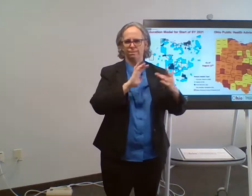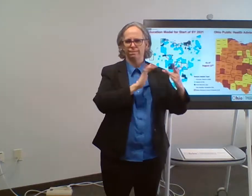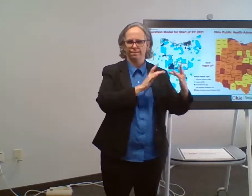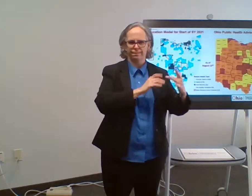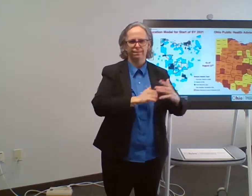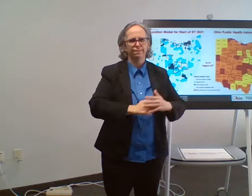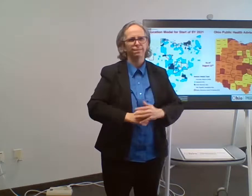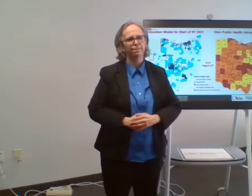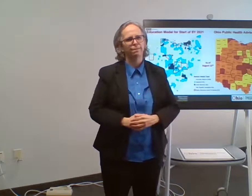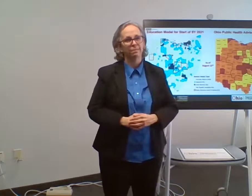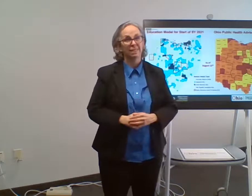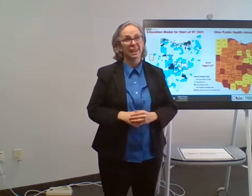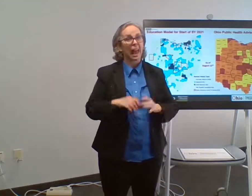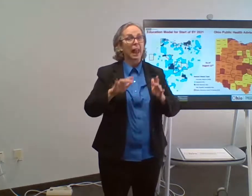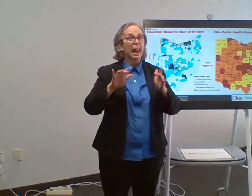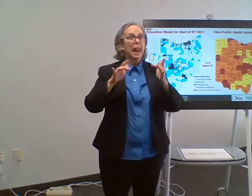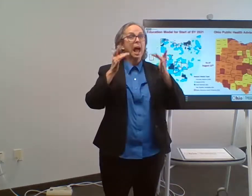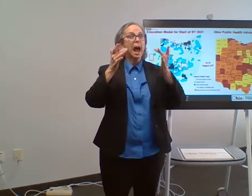blue,